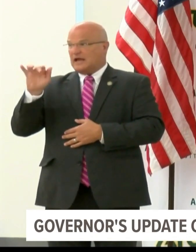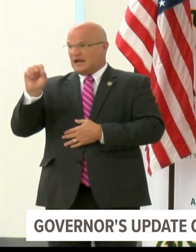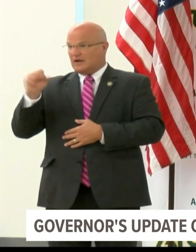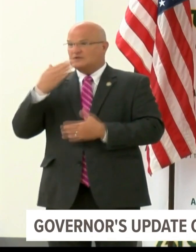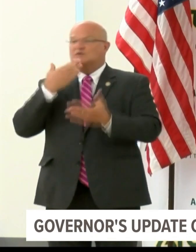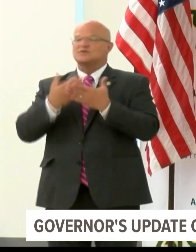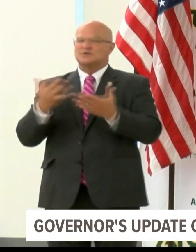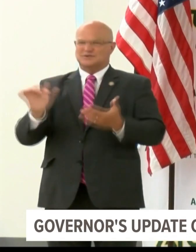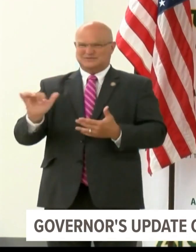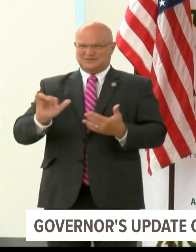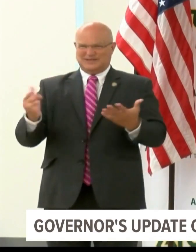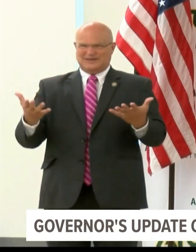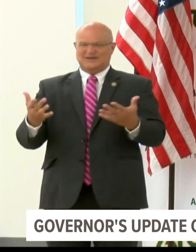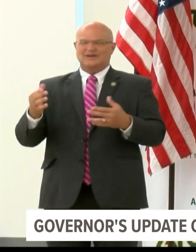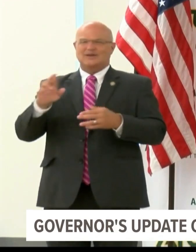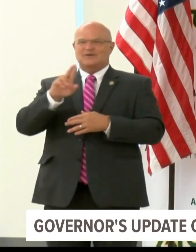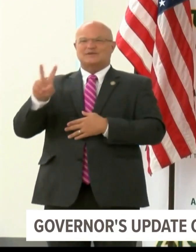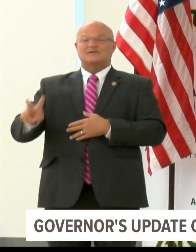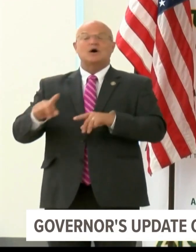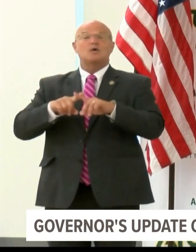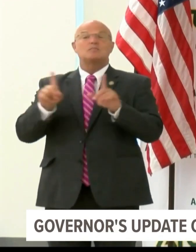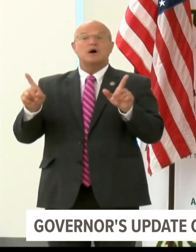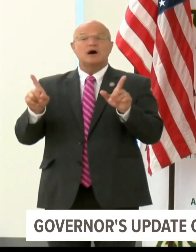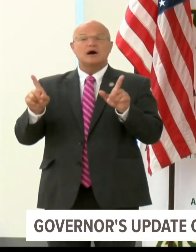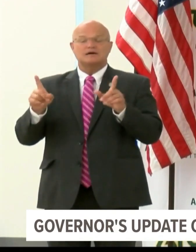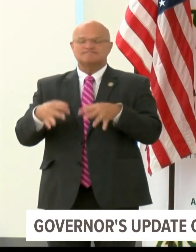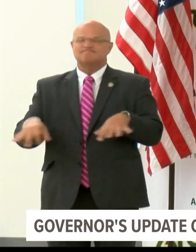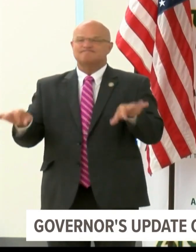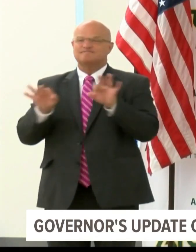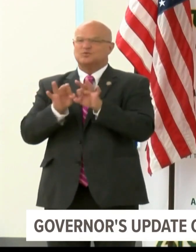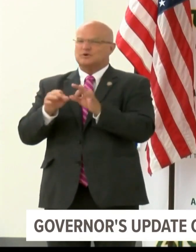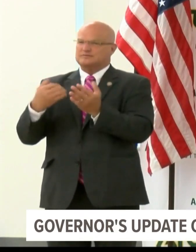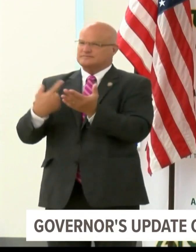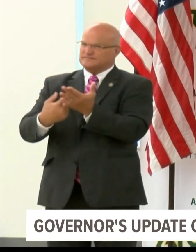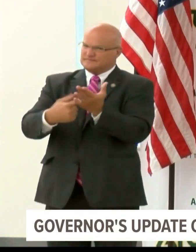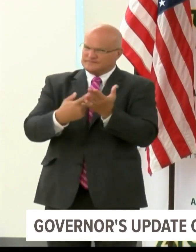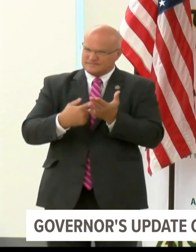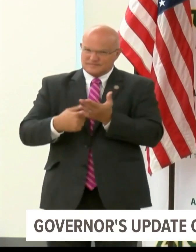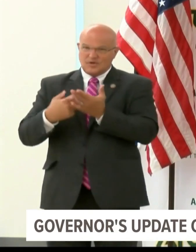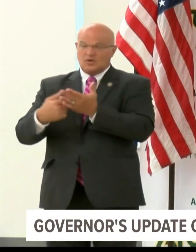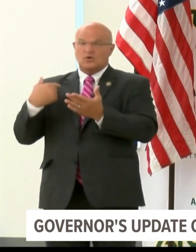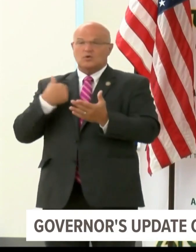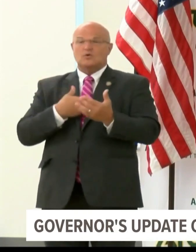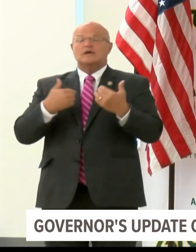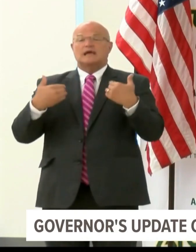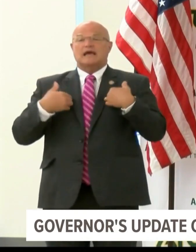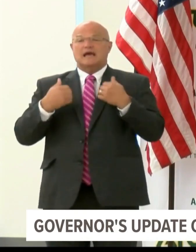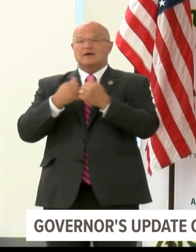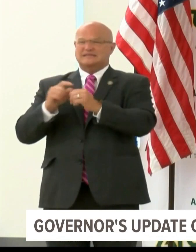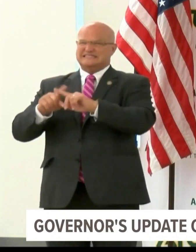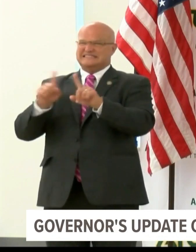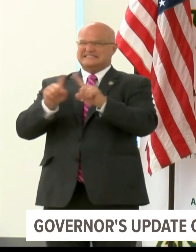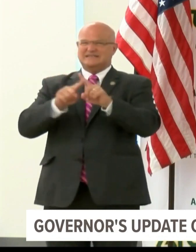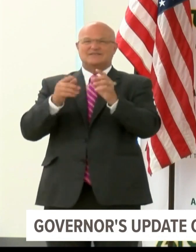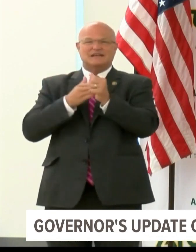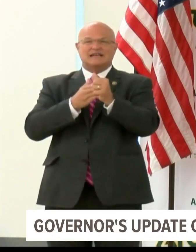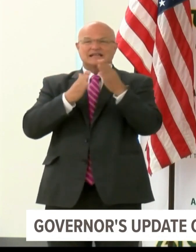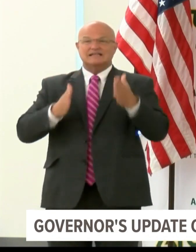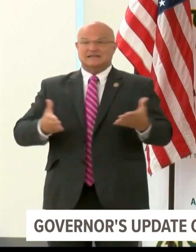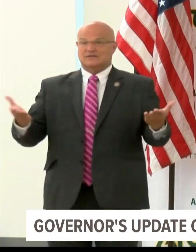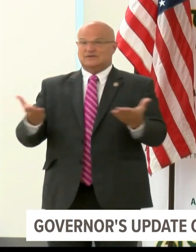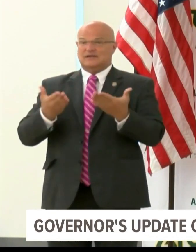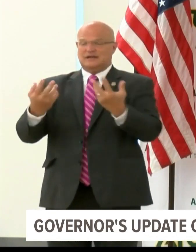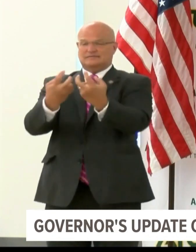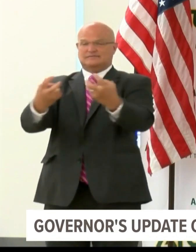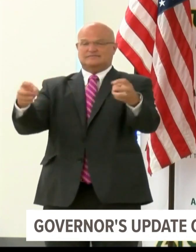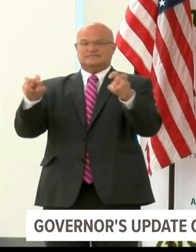for us as well here in Russellville, but it was a very important conversation as we had with the different leaders that were here